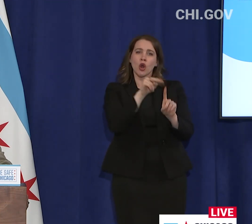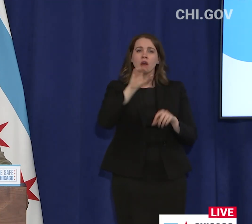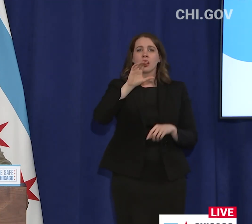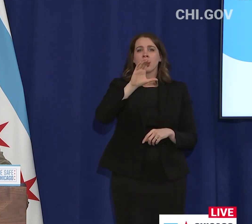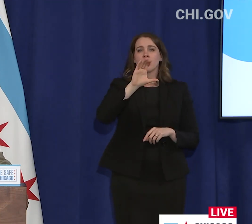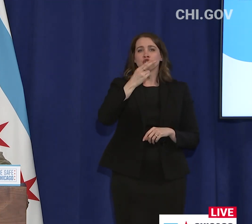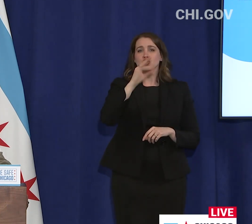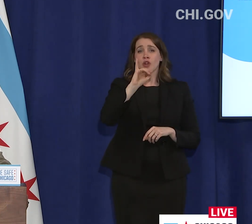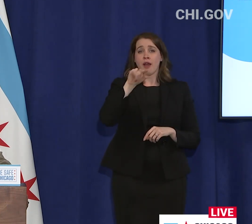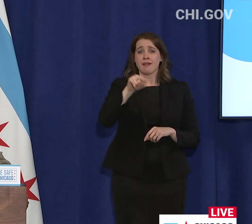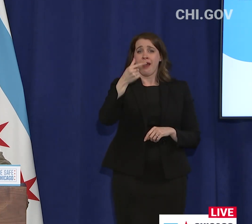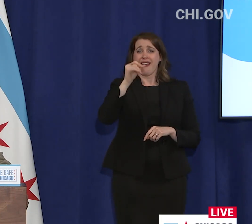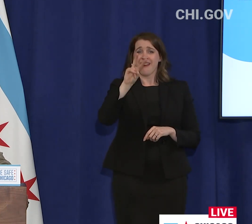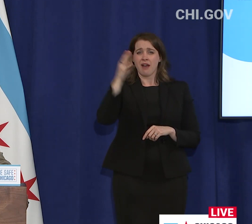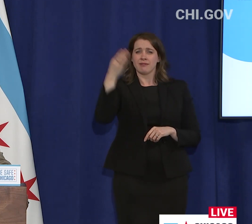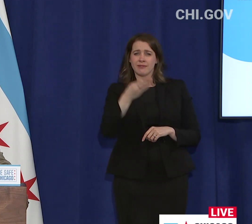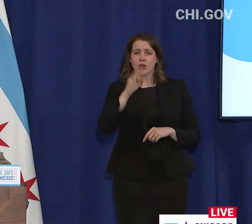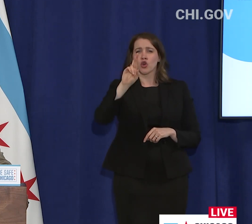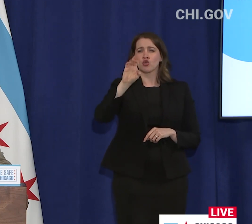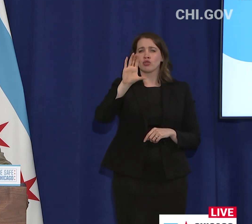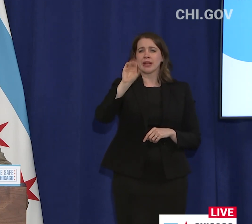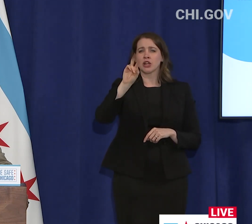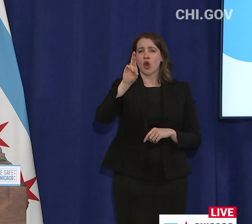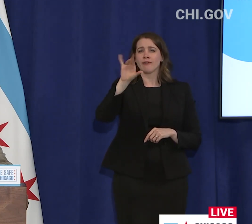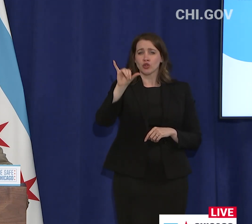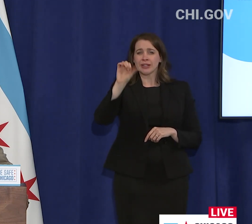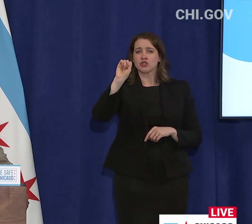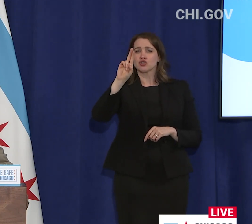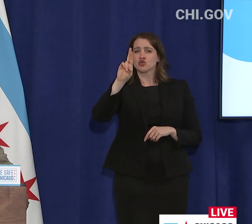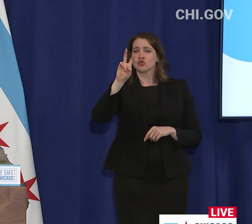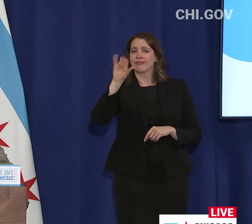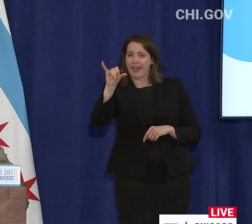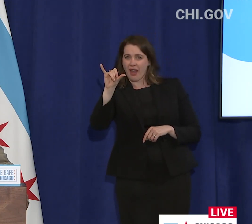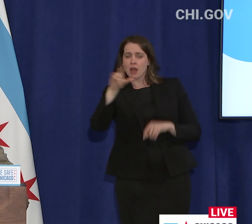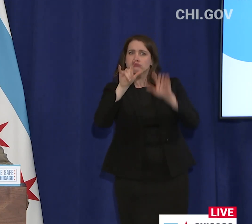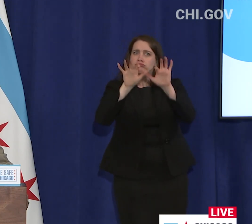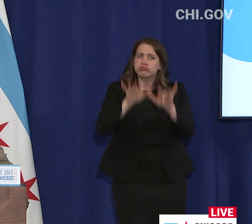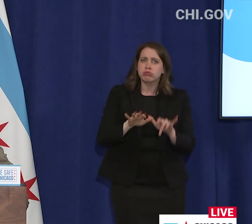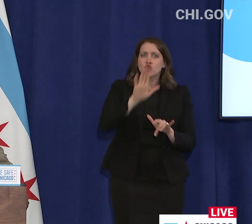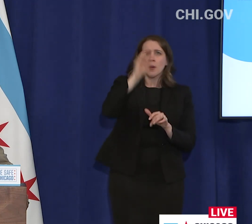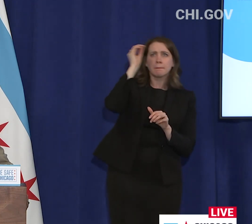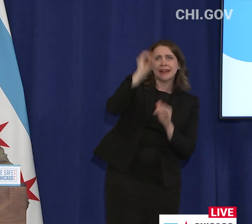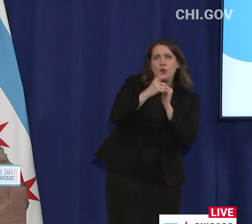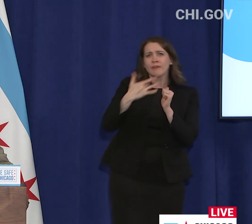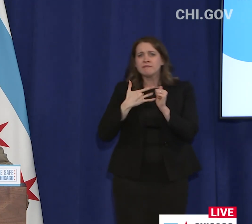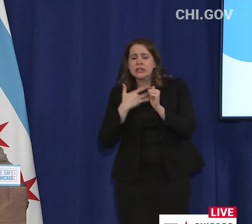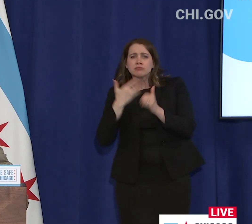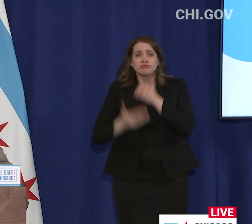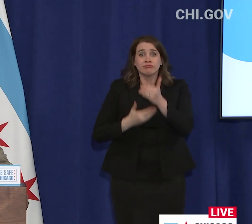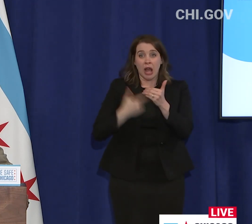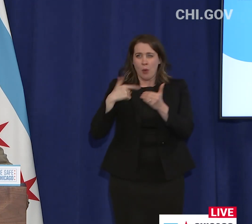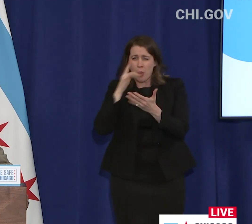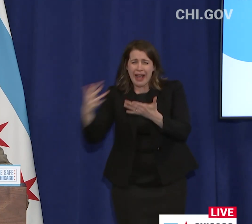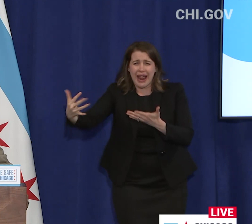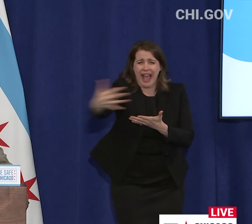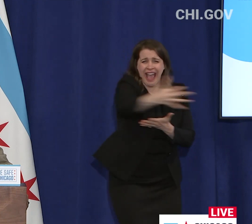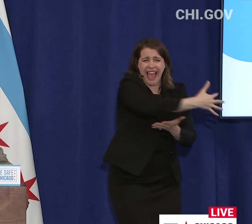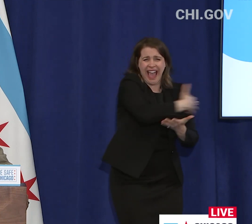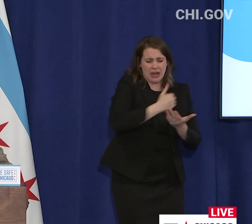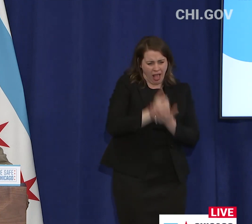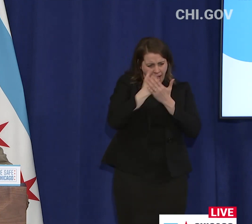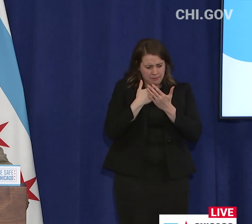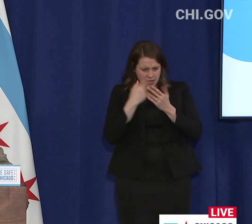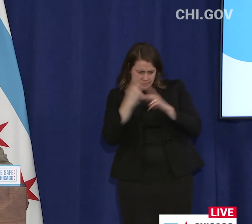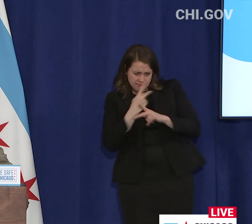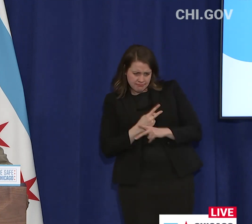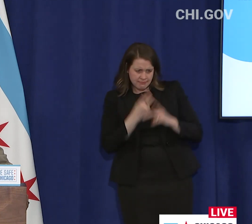Chicago.gov recovery survey. Hearing from all of you is enormously helpful as we develop our phase 3 plans, and